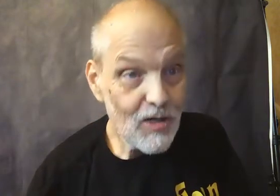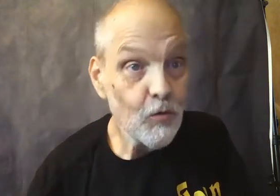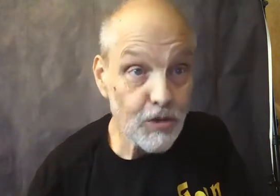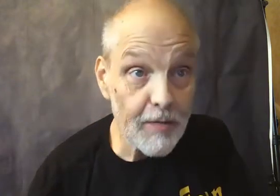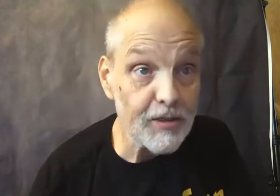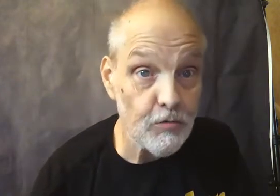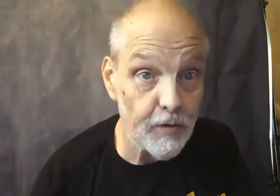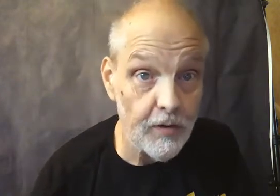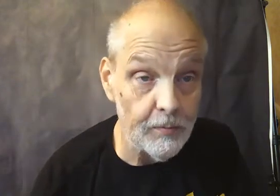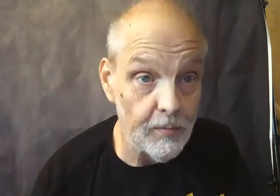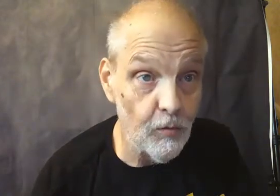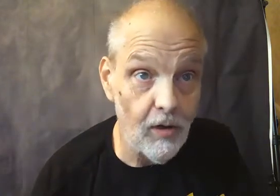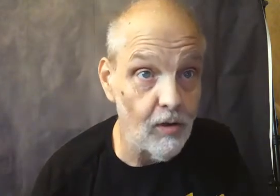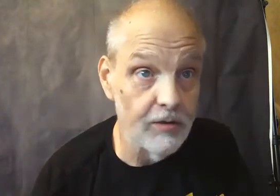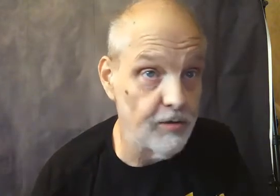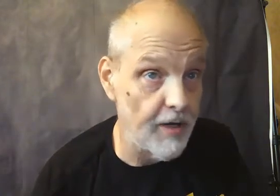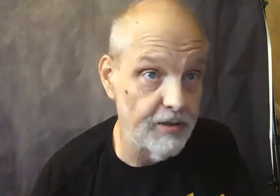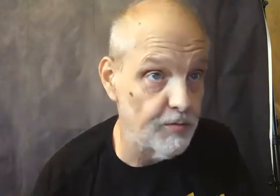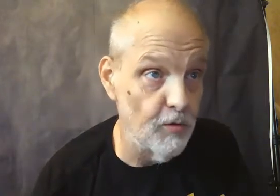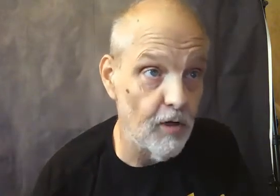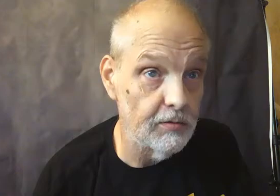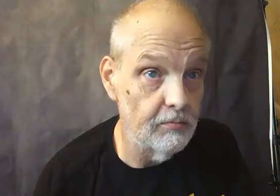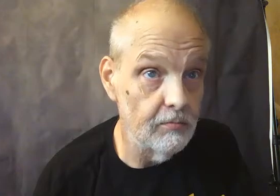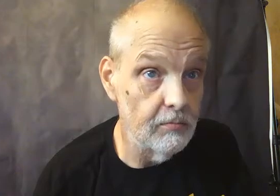Would you like me to review them or should I just move on?